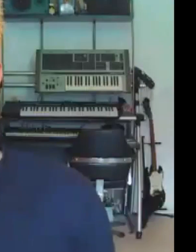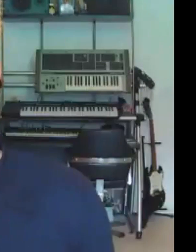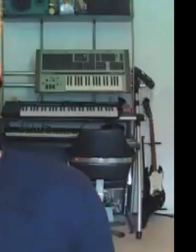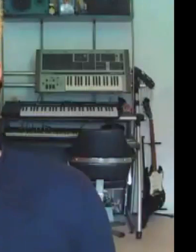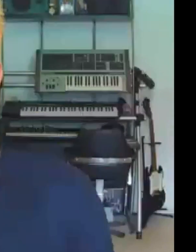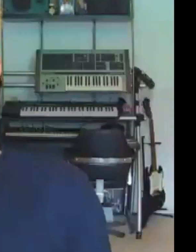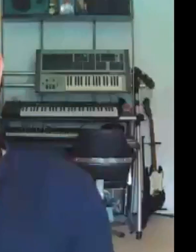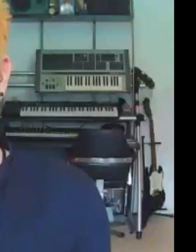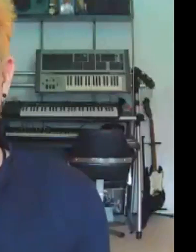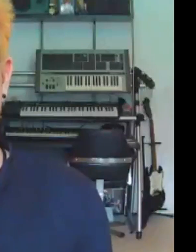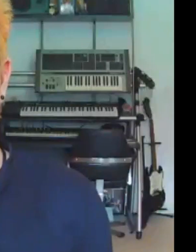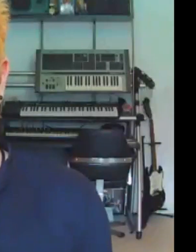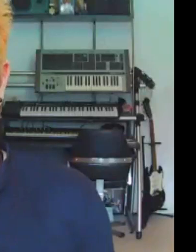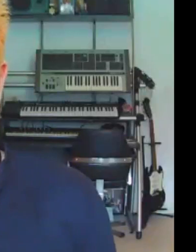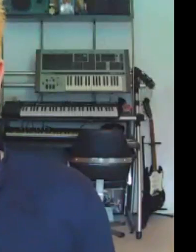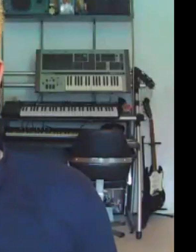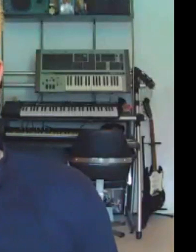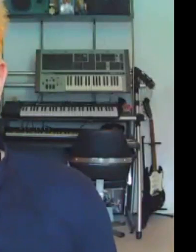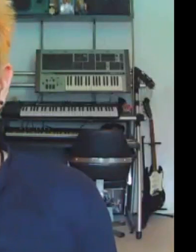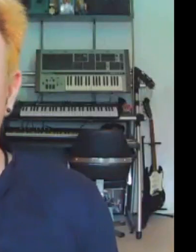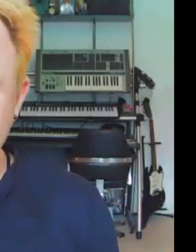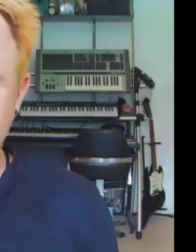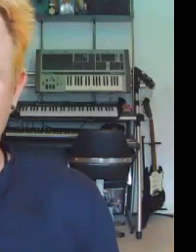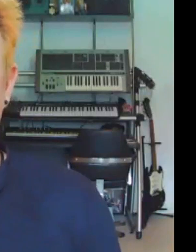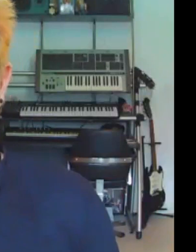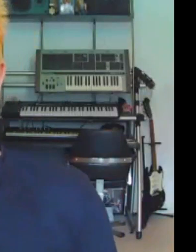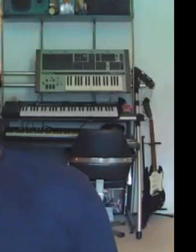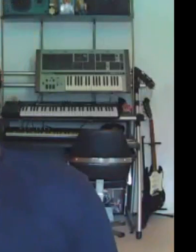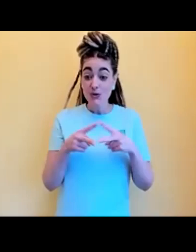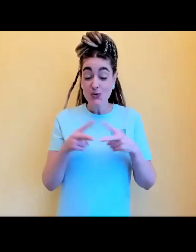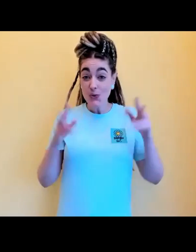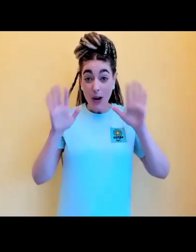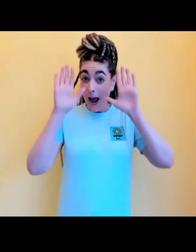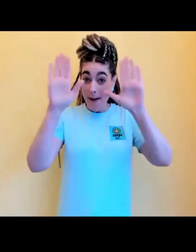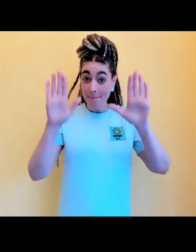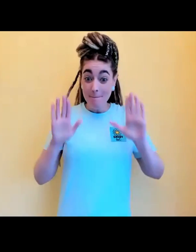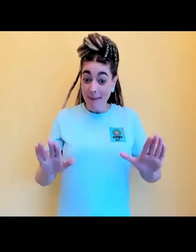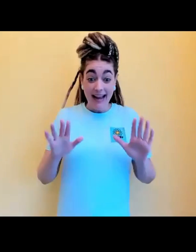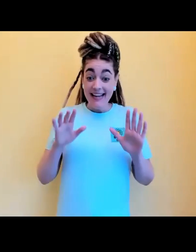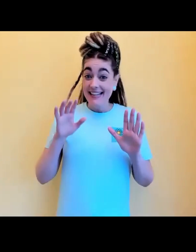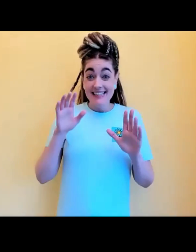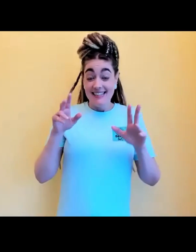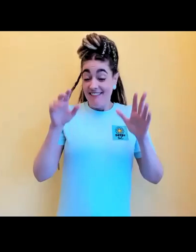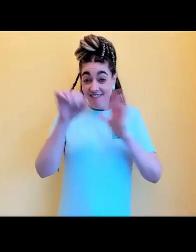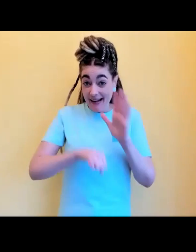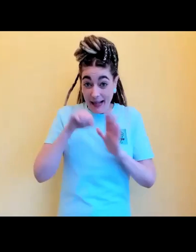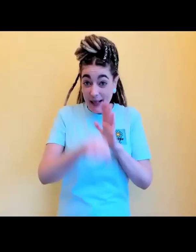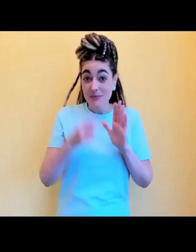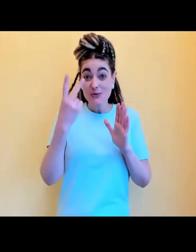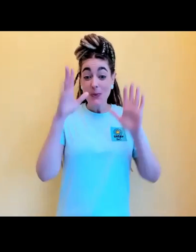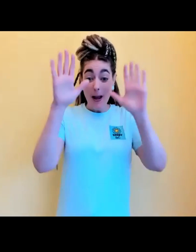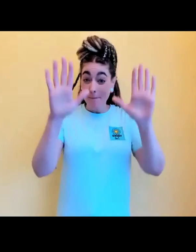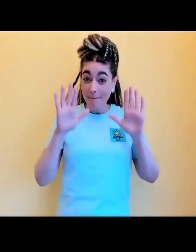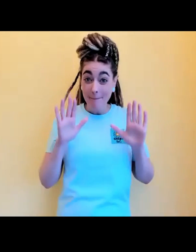Well, there you go. 2 amazing films and 2 really amazing pieces of work. Don't forget, if you've got any